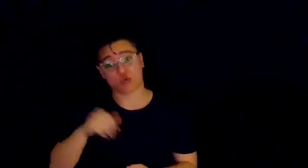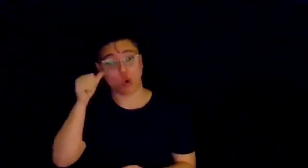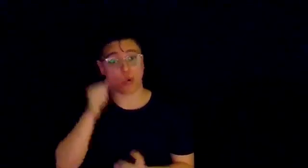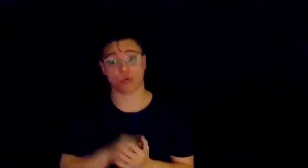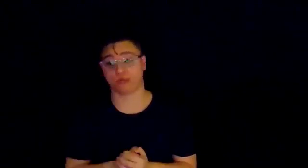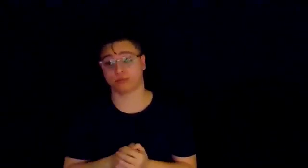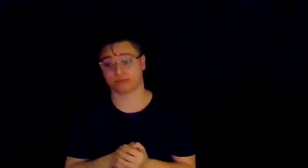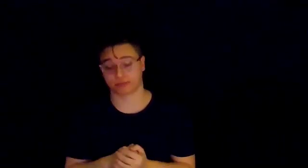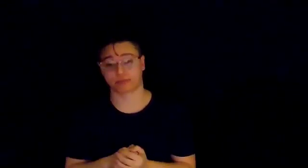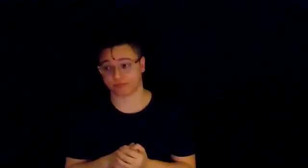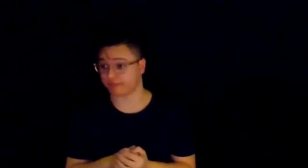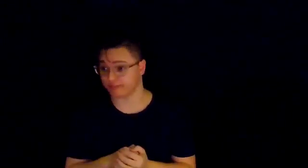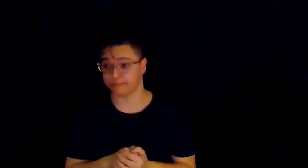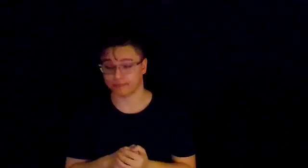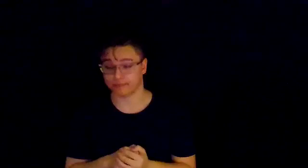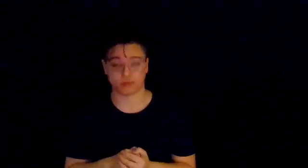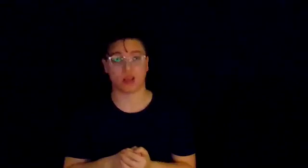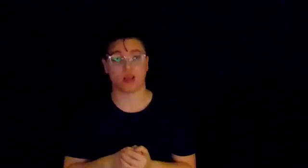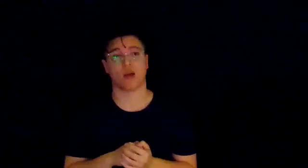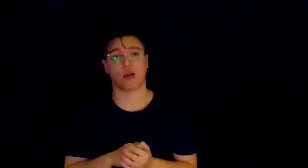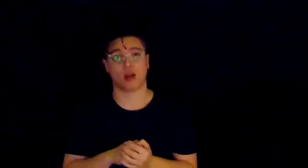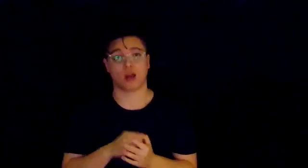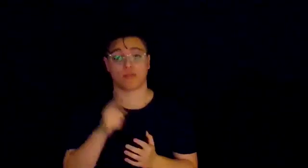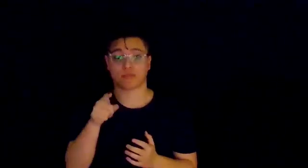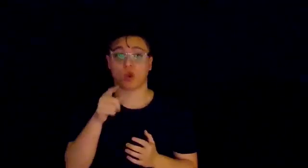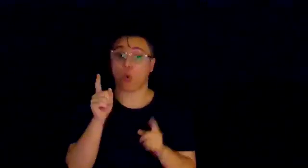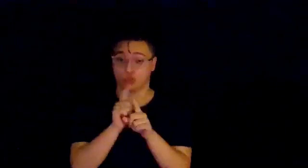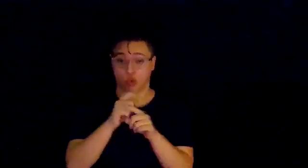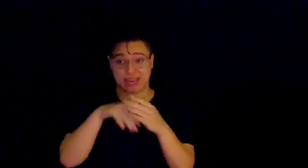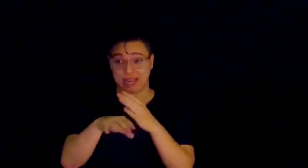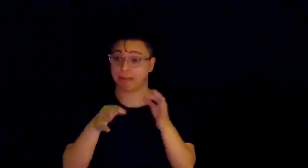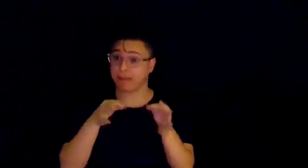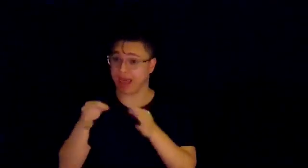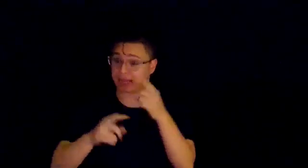they weren't enough. So that's really important information for us to developing your plan.